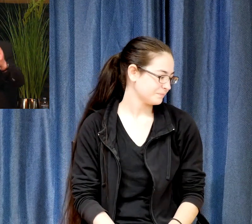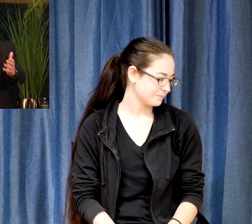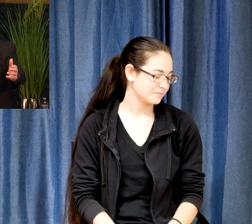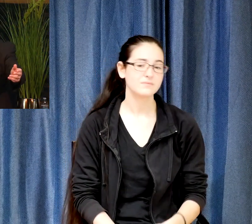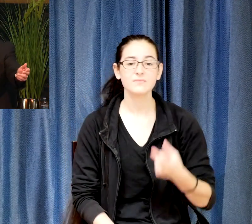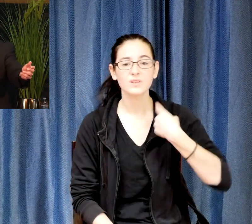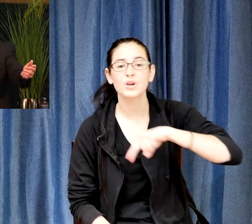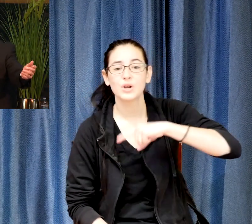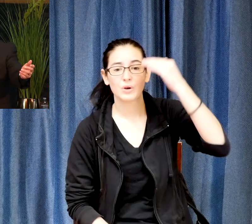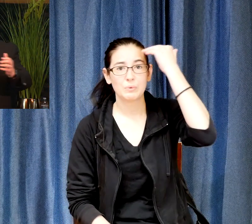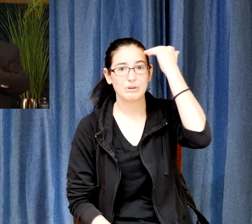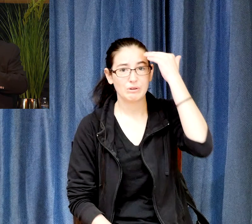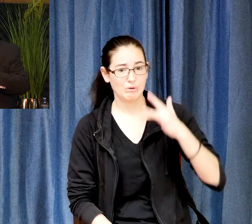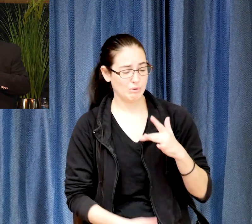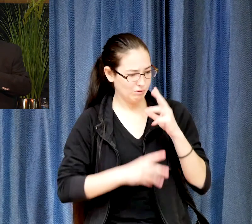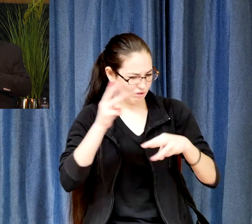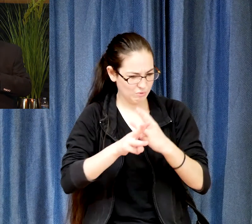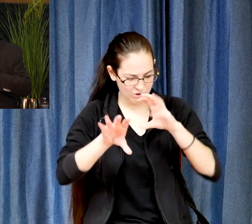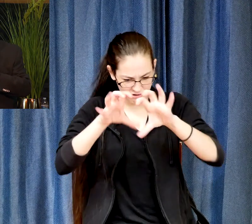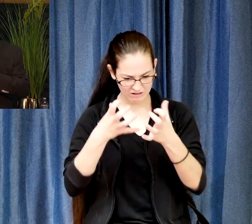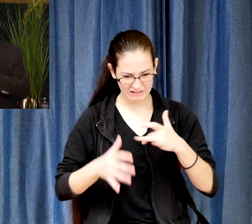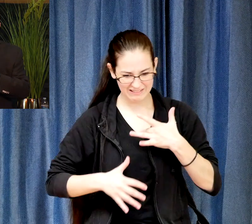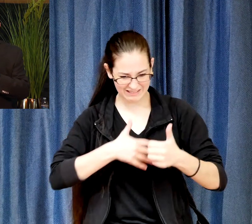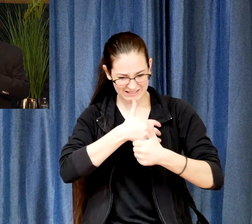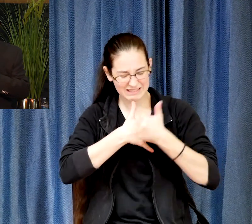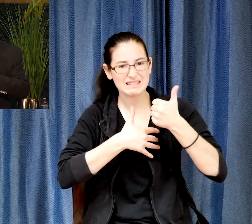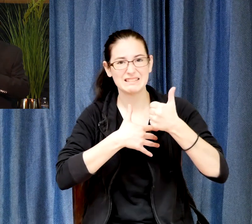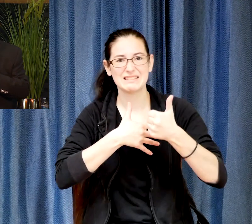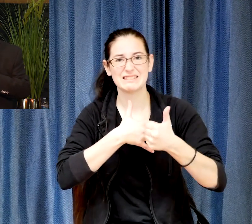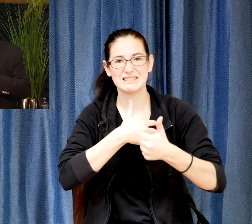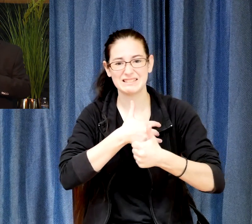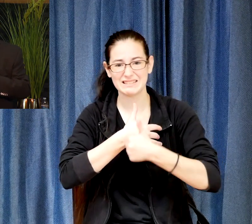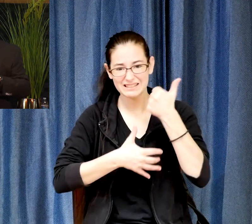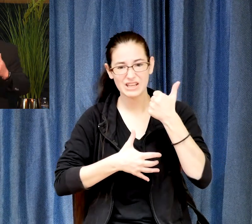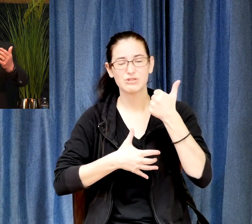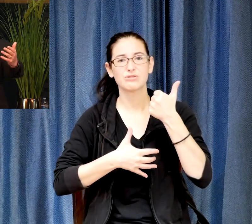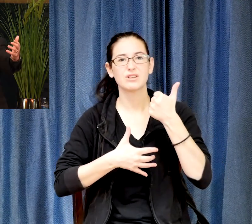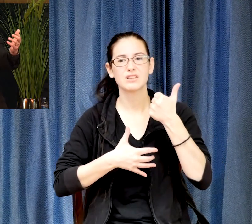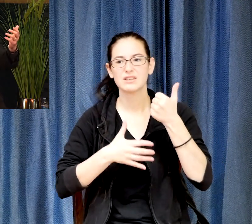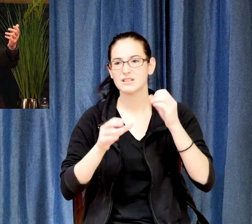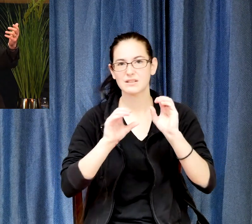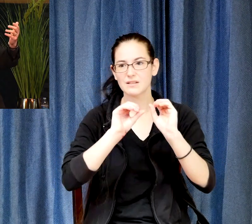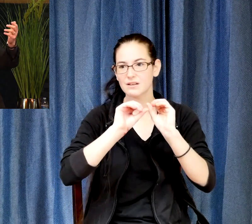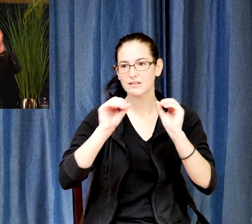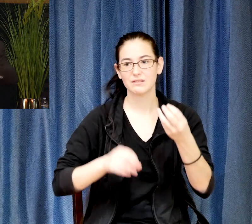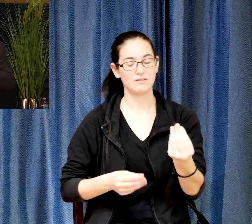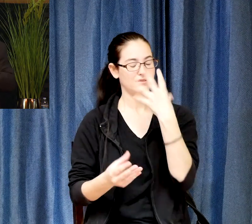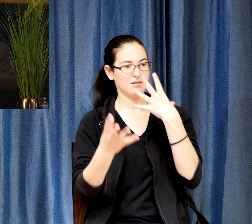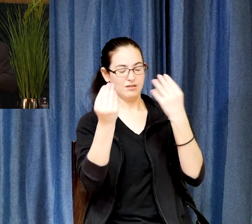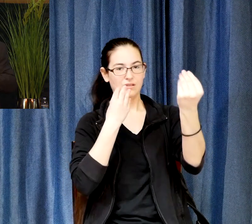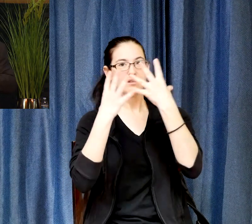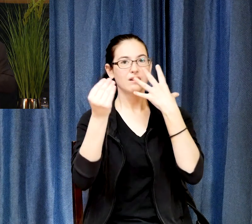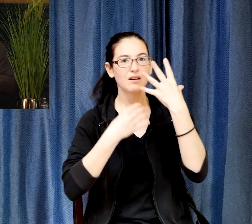know. The world seems dangerous. Throw it all at us. There's nothing we